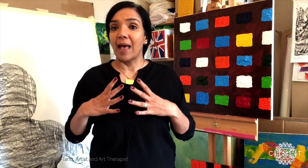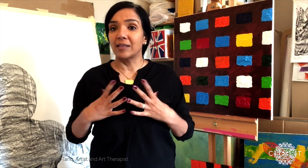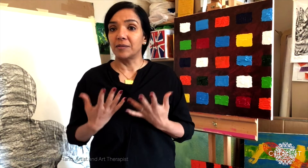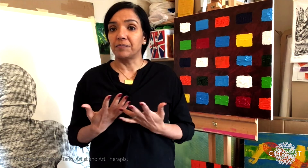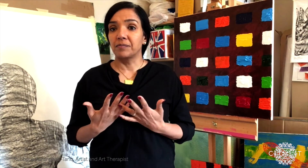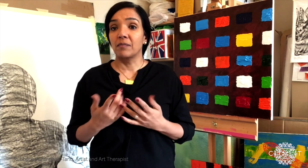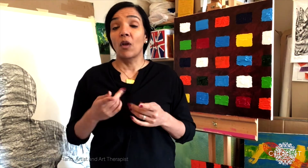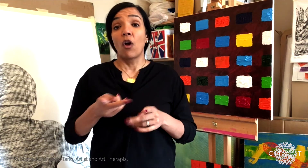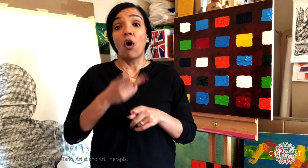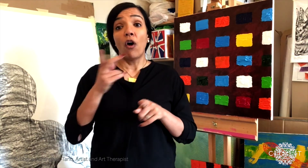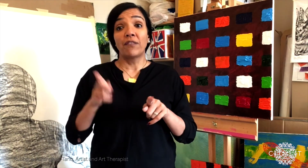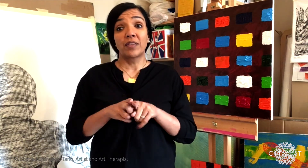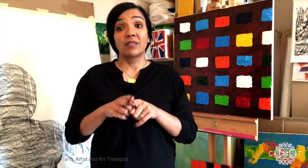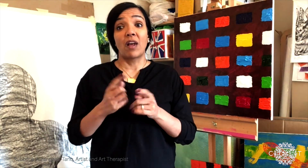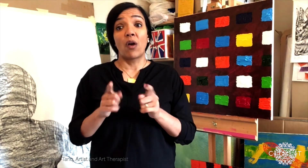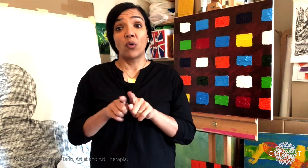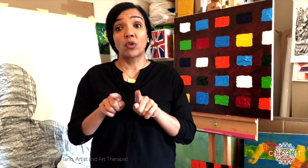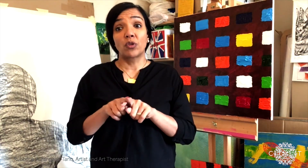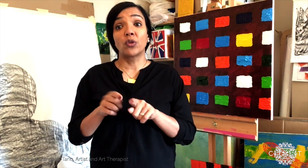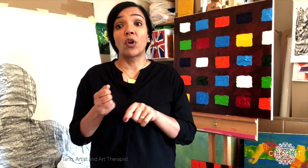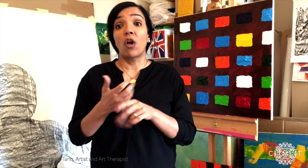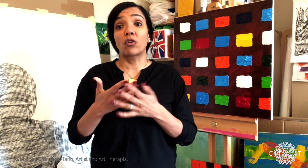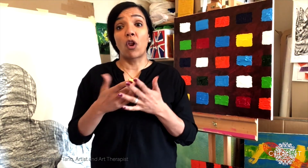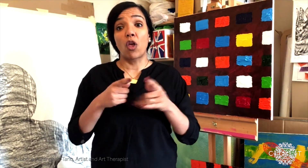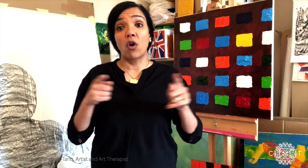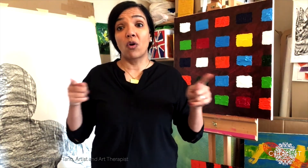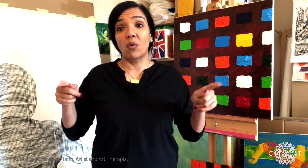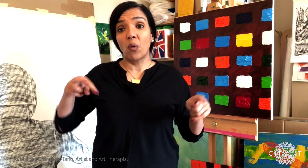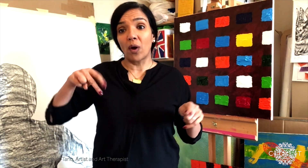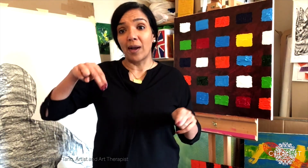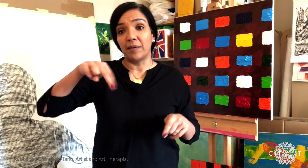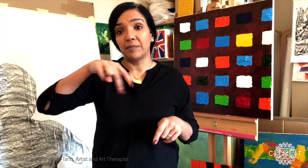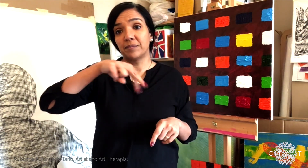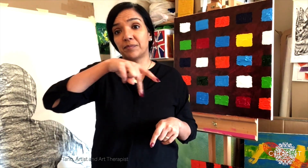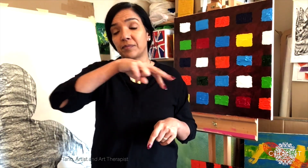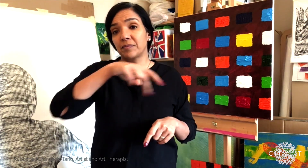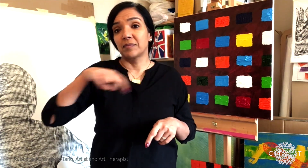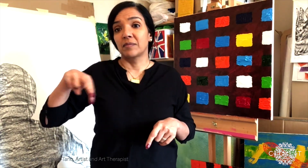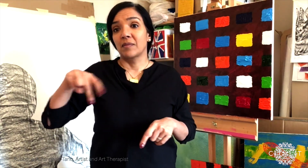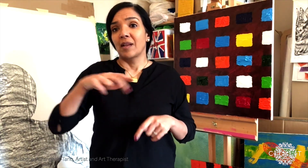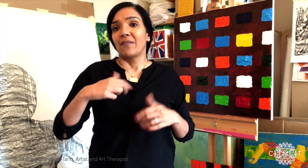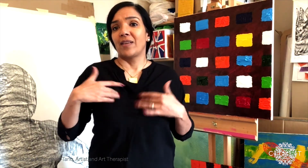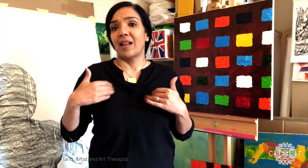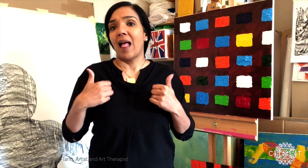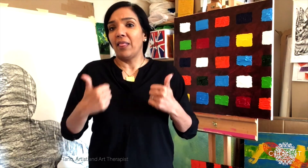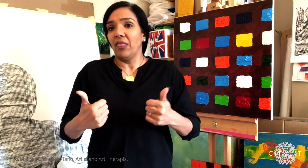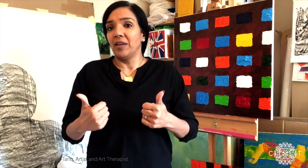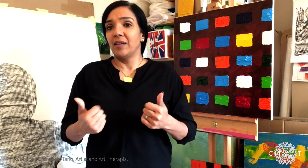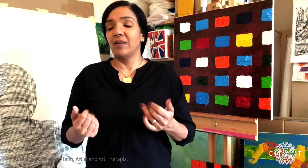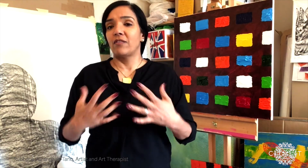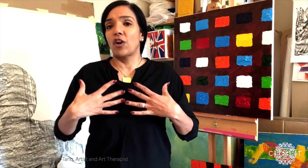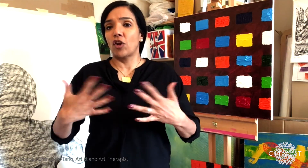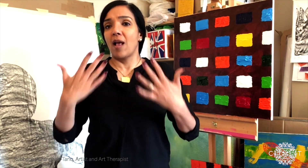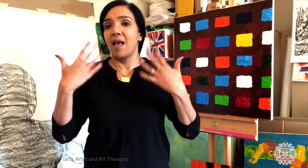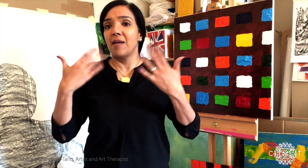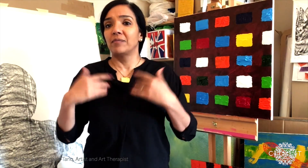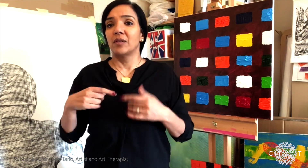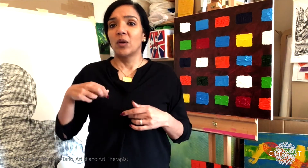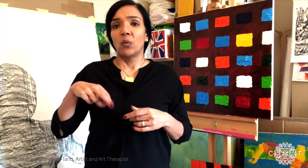relaxing. Often I also do lots of long walking. Feel healthy, fresh air,